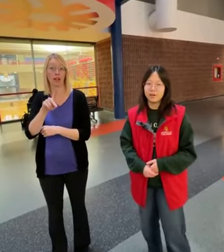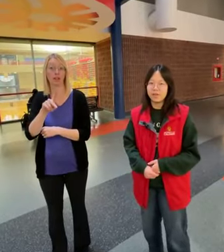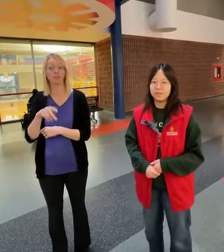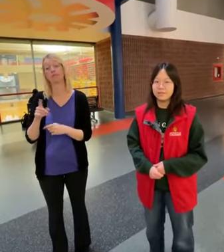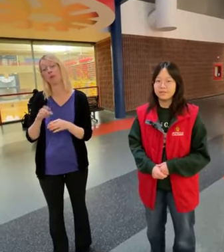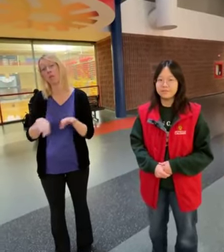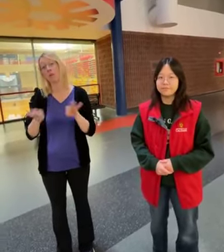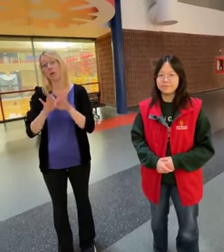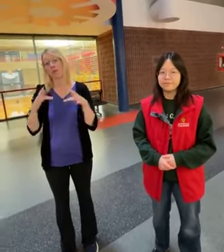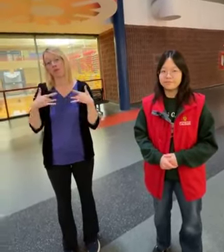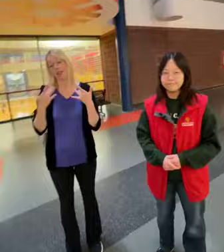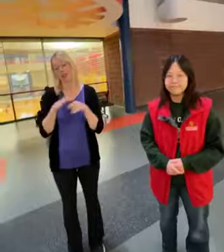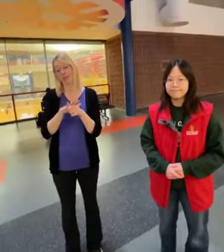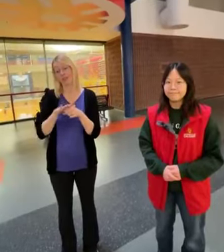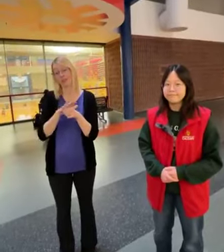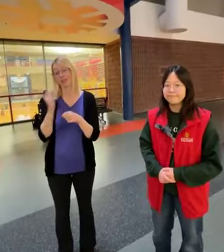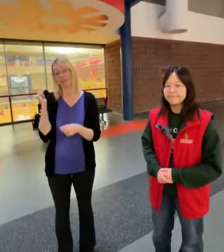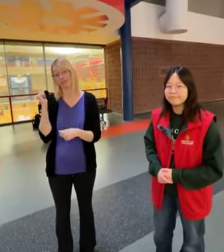event space on our campus.